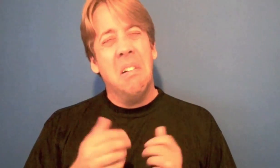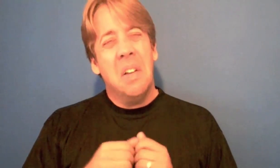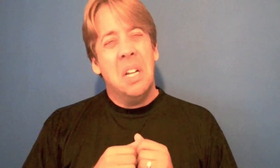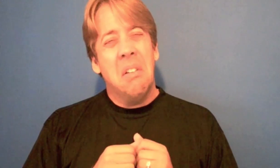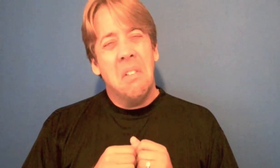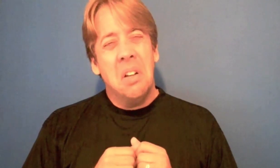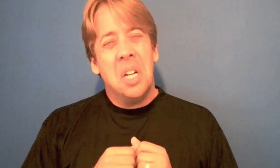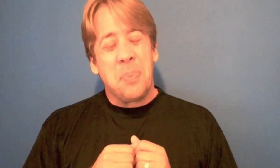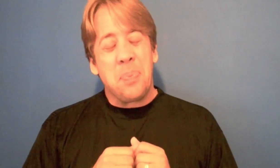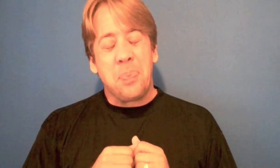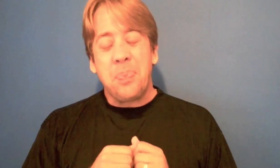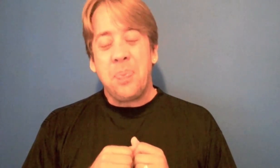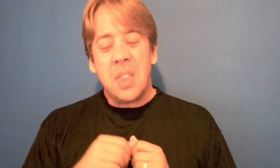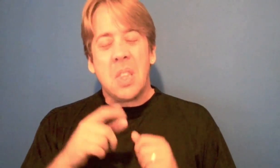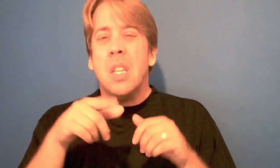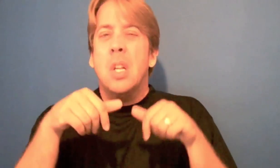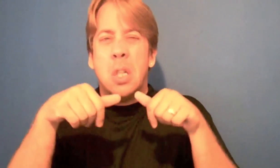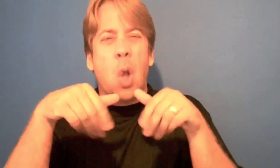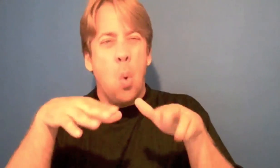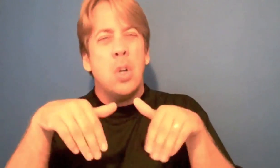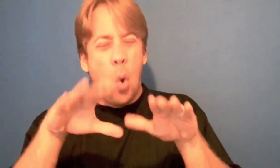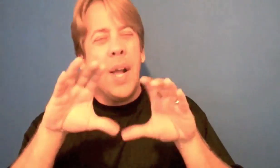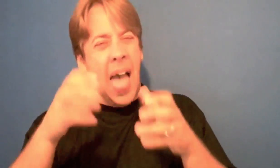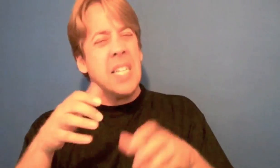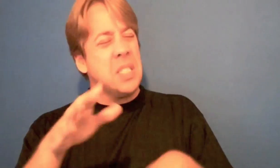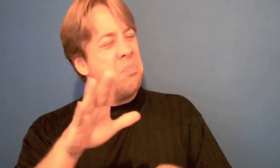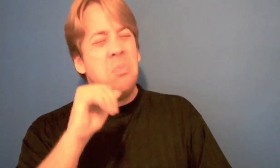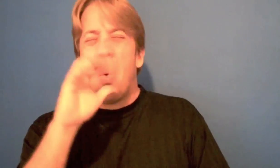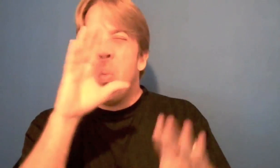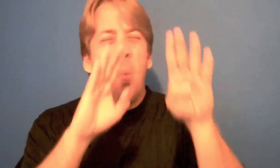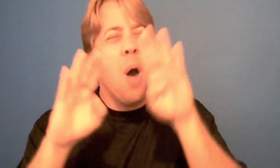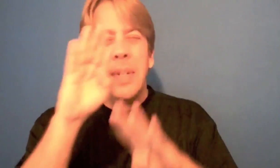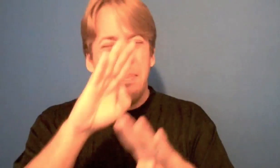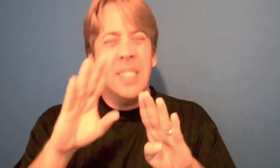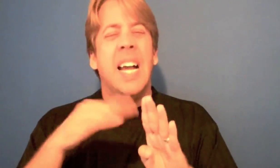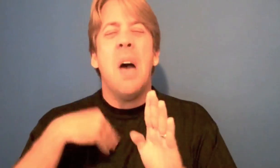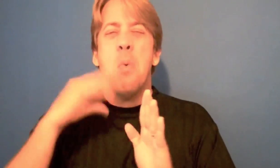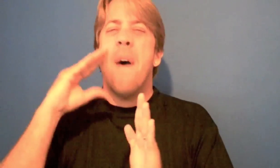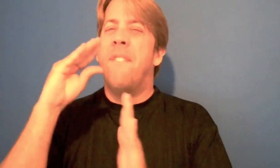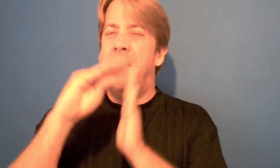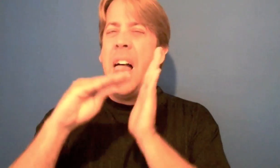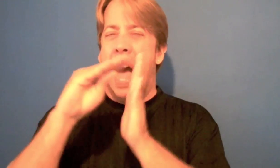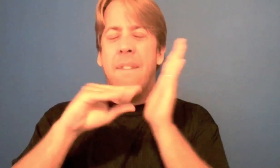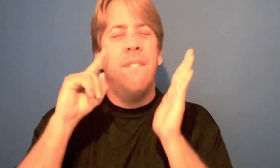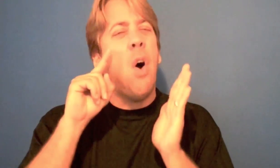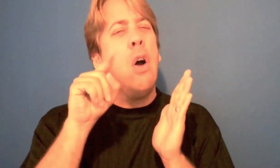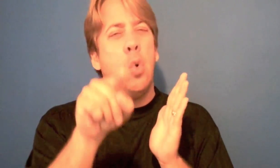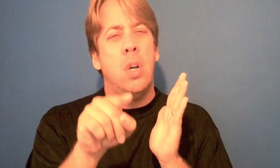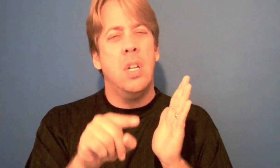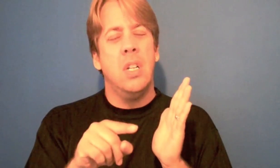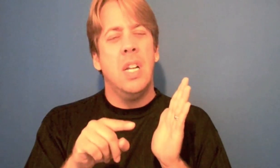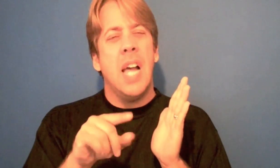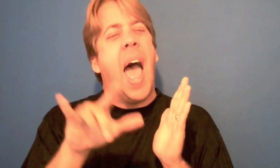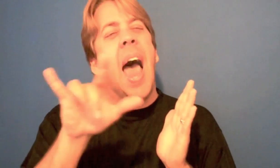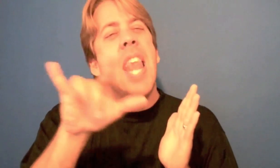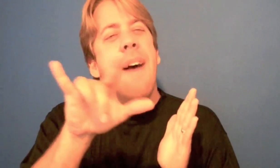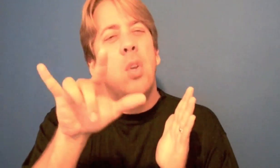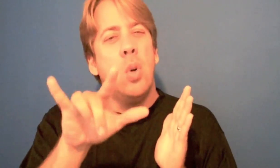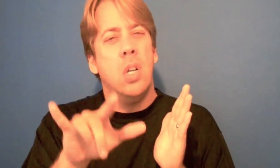and said, I'm so sorry. Go to class. Don't worry about the paperwork. I'll fill it out for